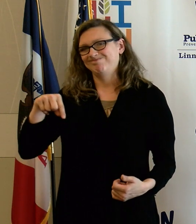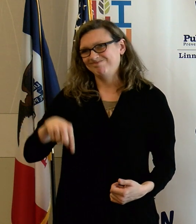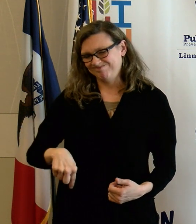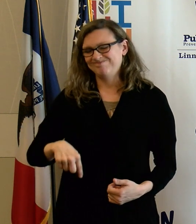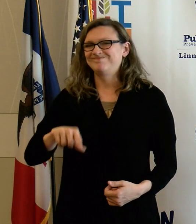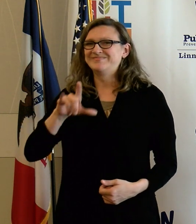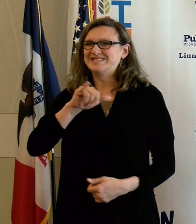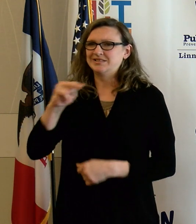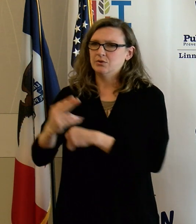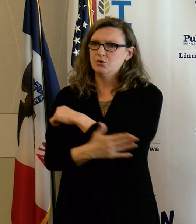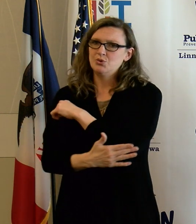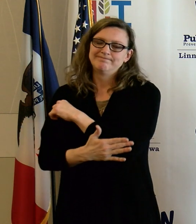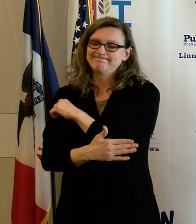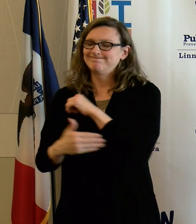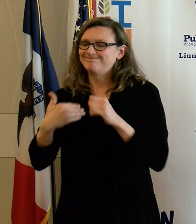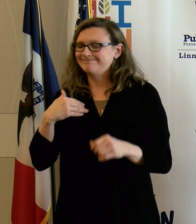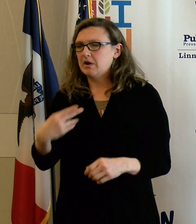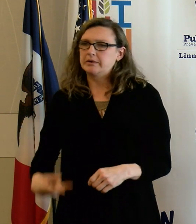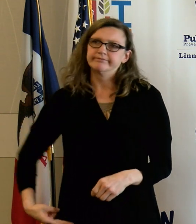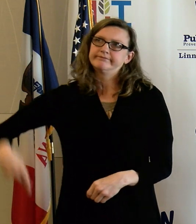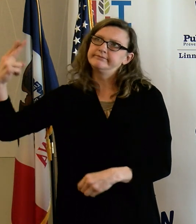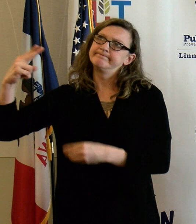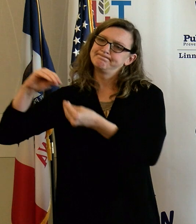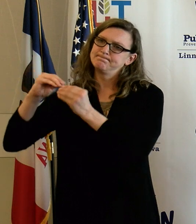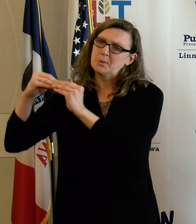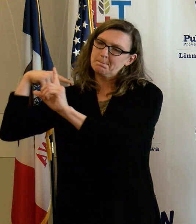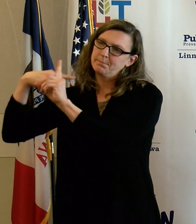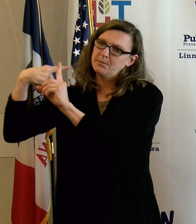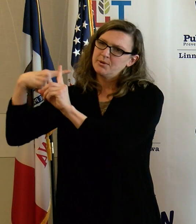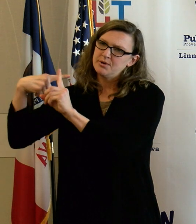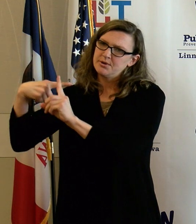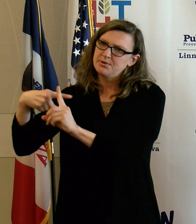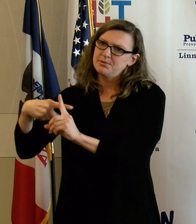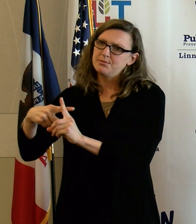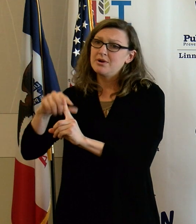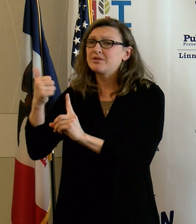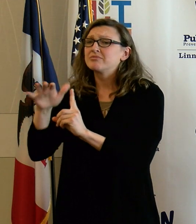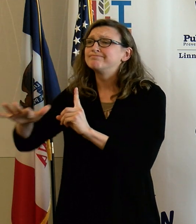cases and deaths per county in the state.